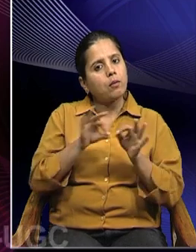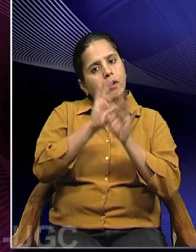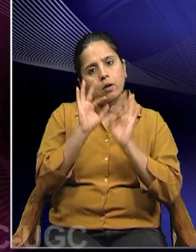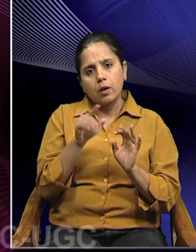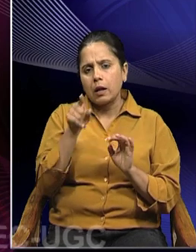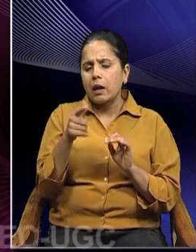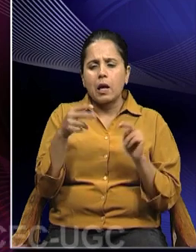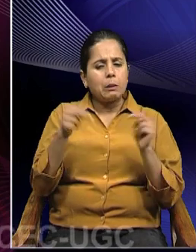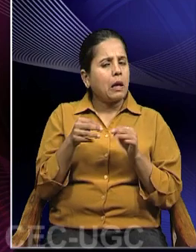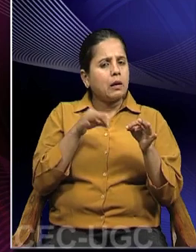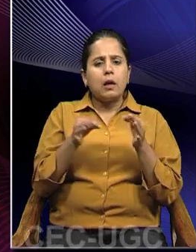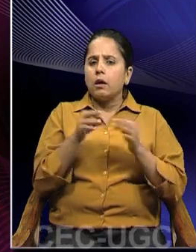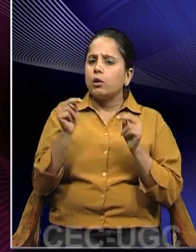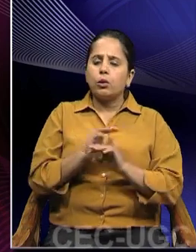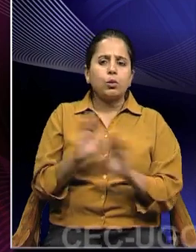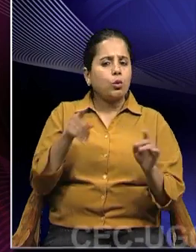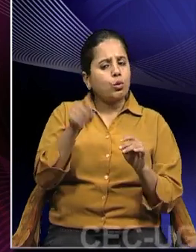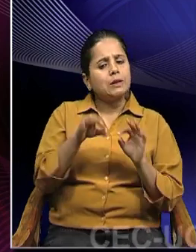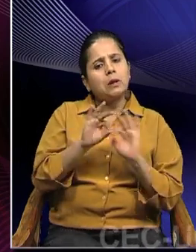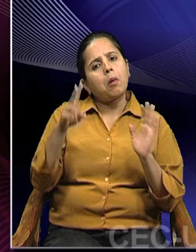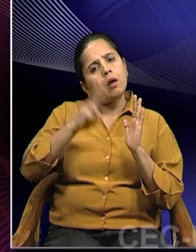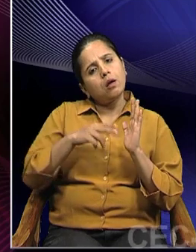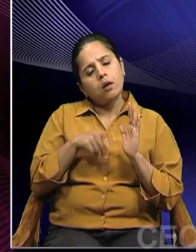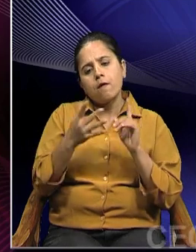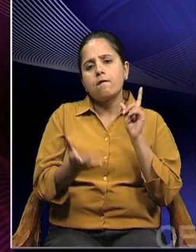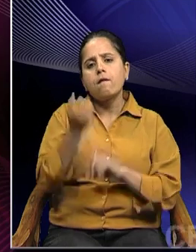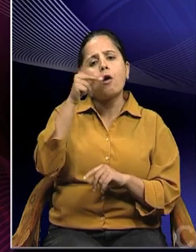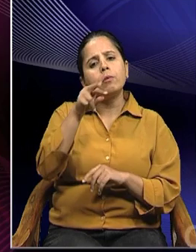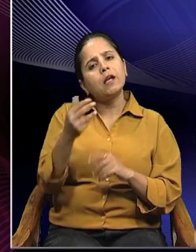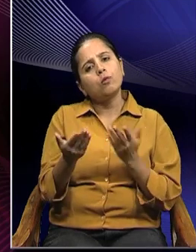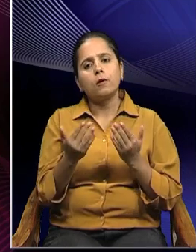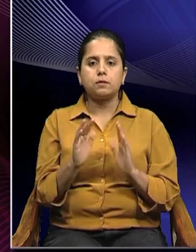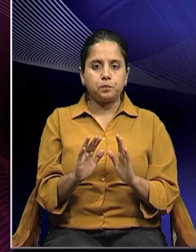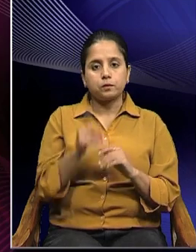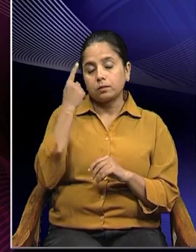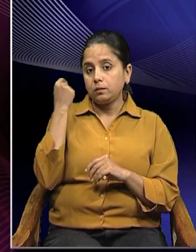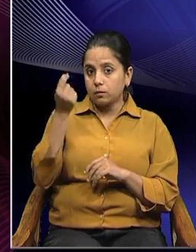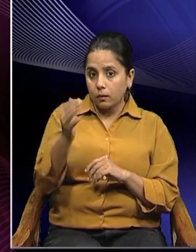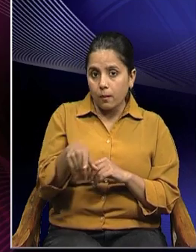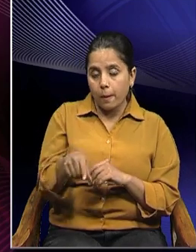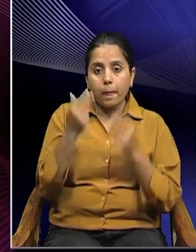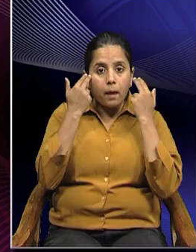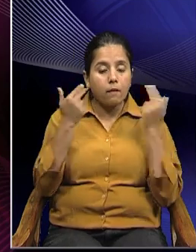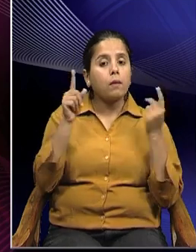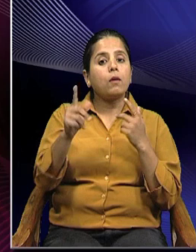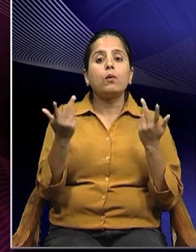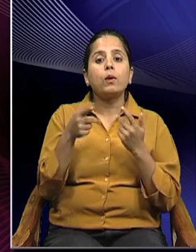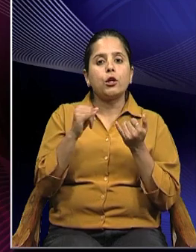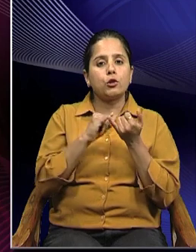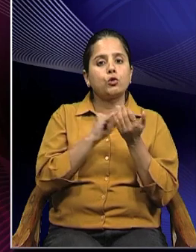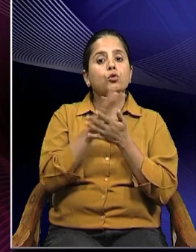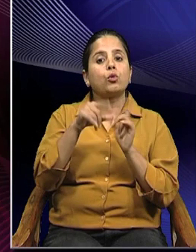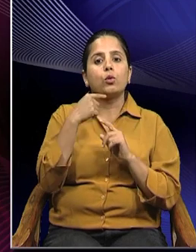to explain them, you simply read them and you find the meaning of it. For instance, one of the most popular shloka